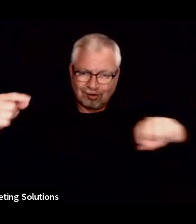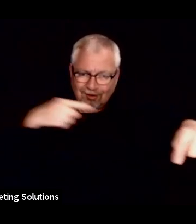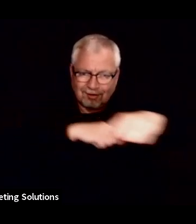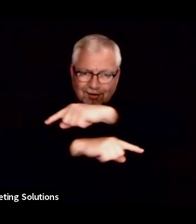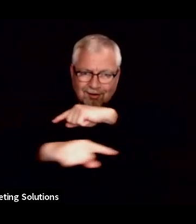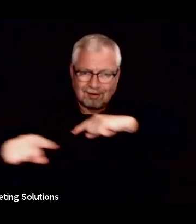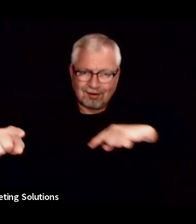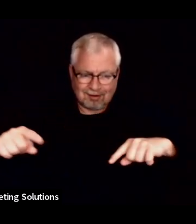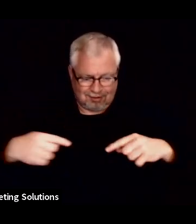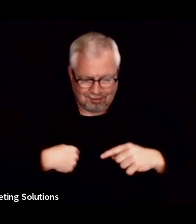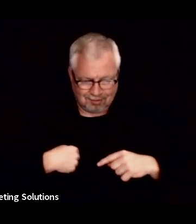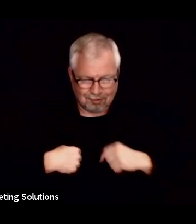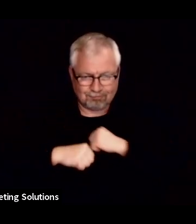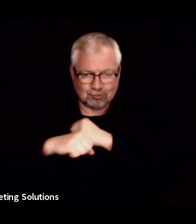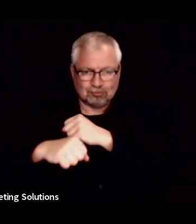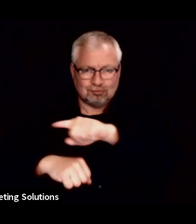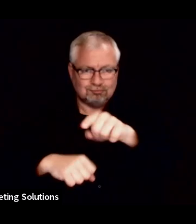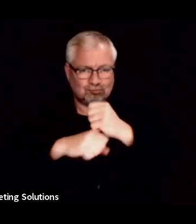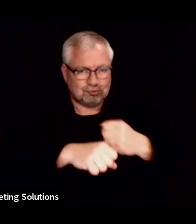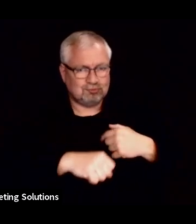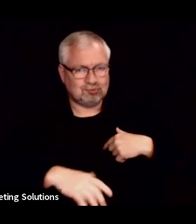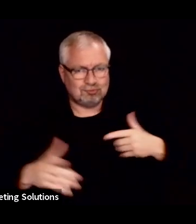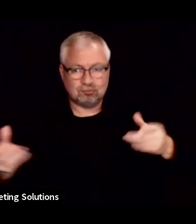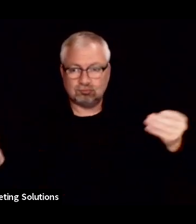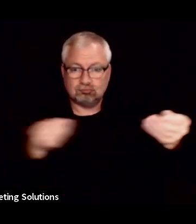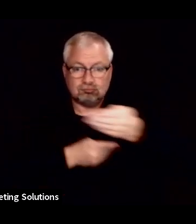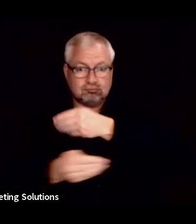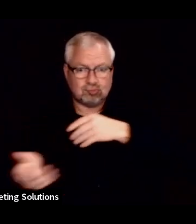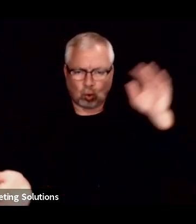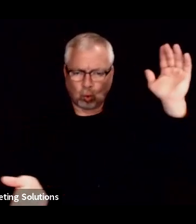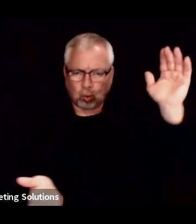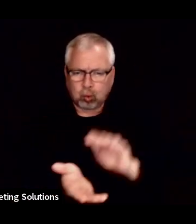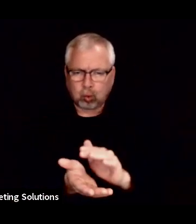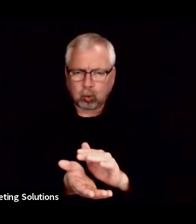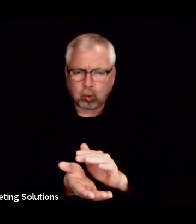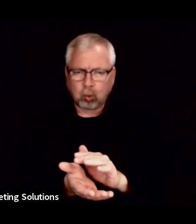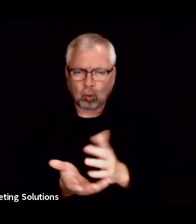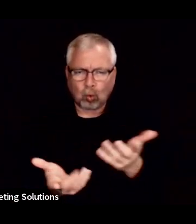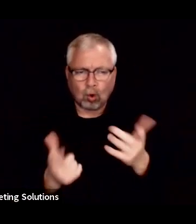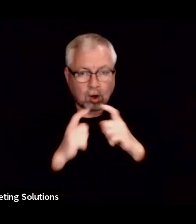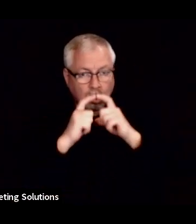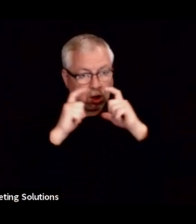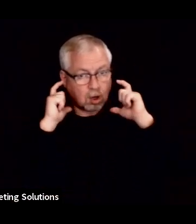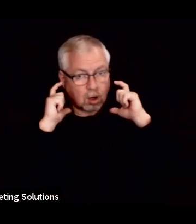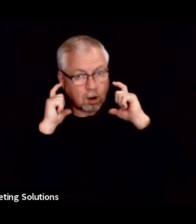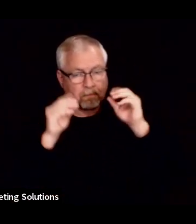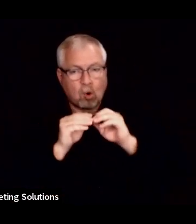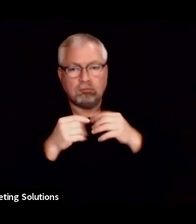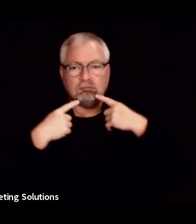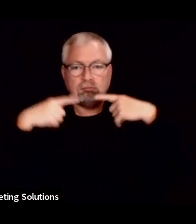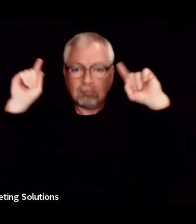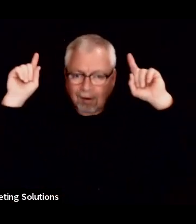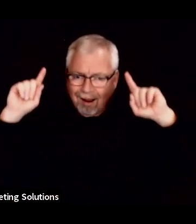significant degree. And the more people wear them, the more that is true. And